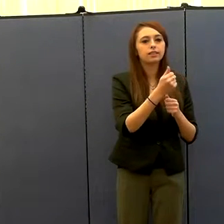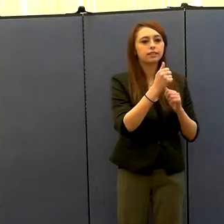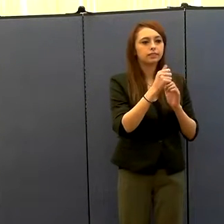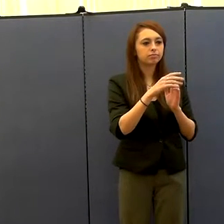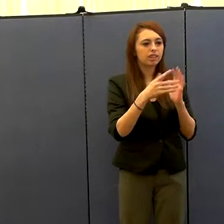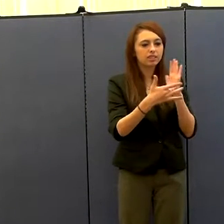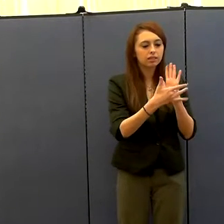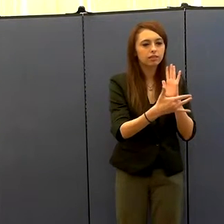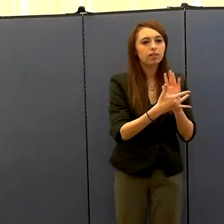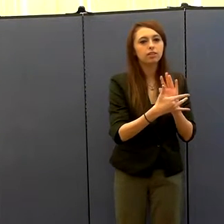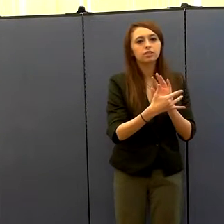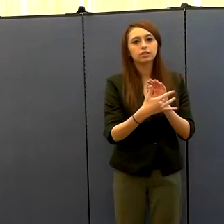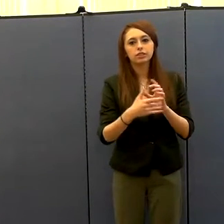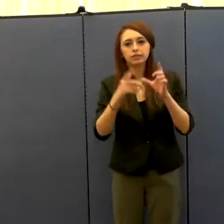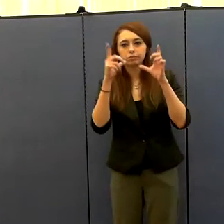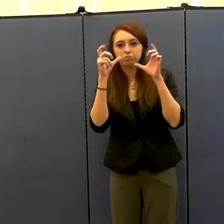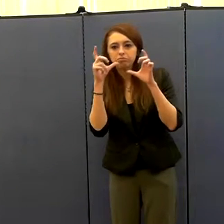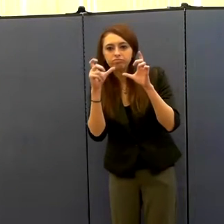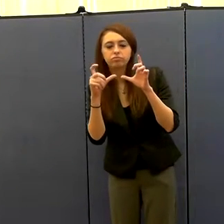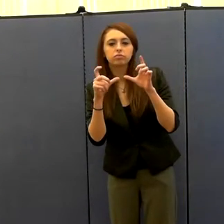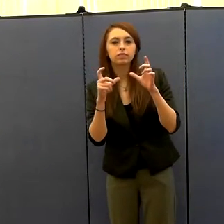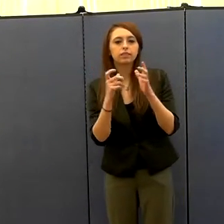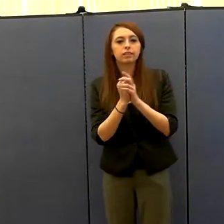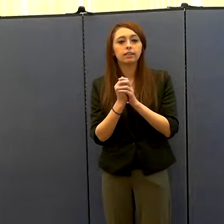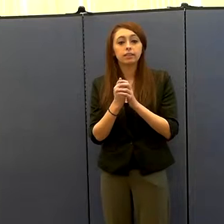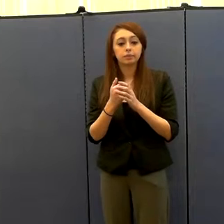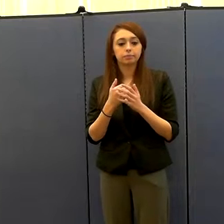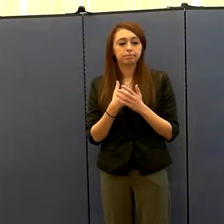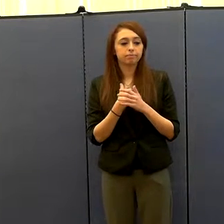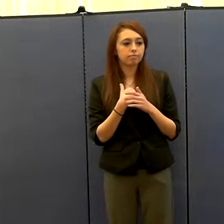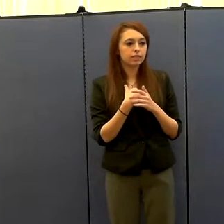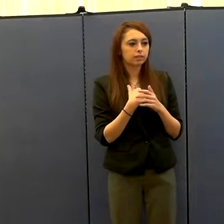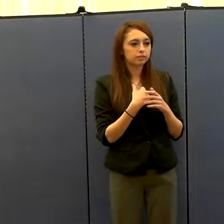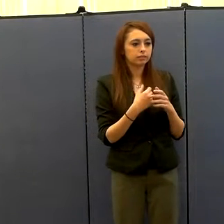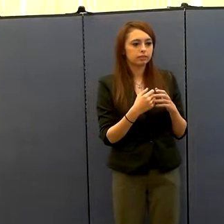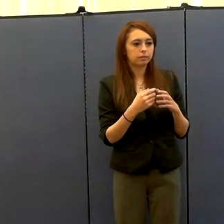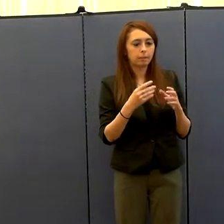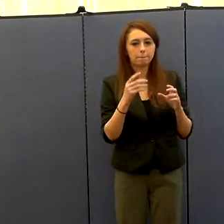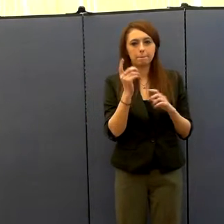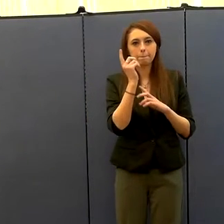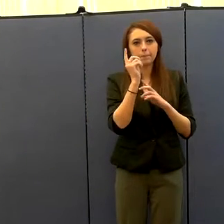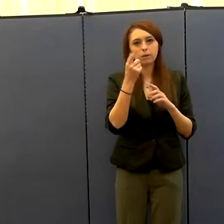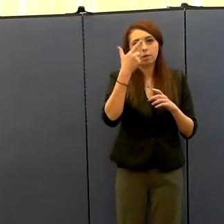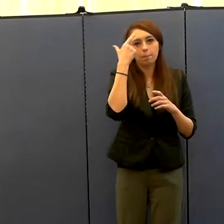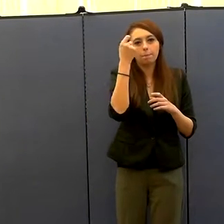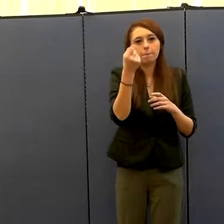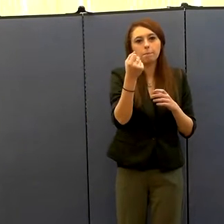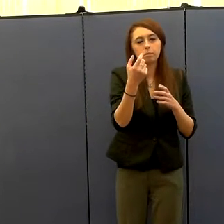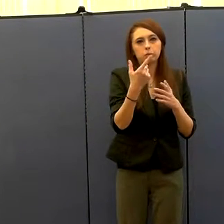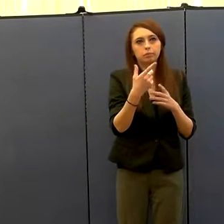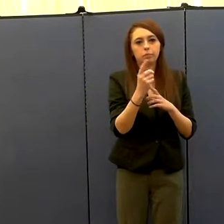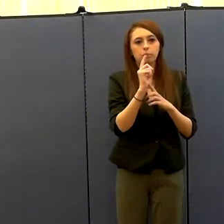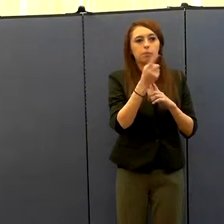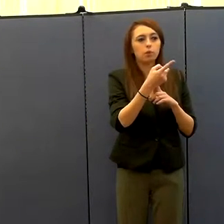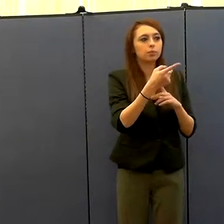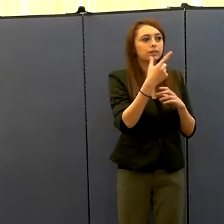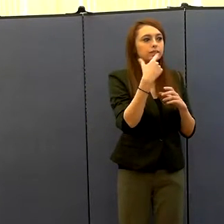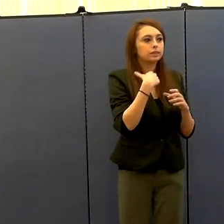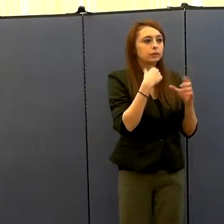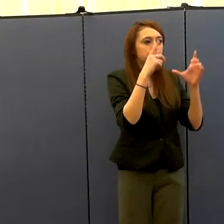collect gadgets that other people were throwing out and tinker with them for hours. I wish I was one of those whiz